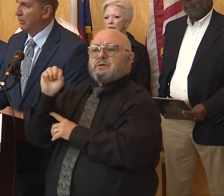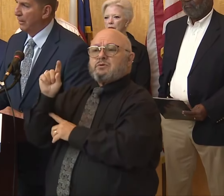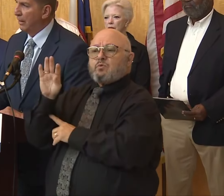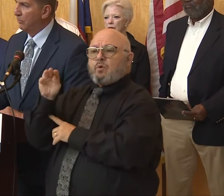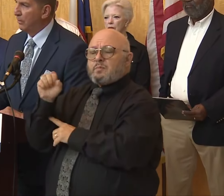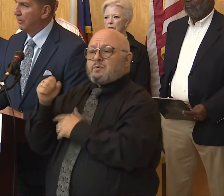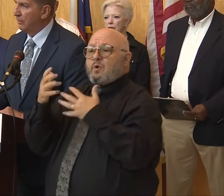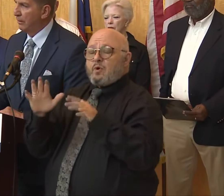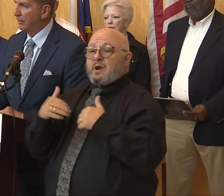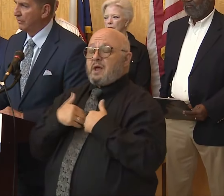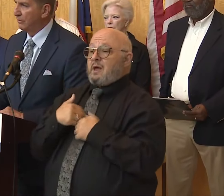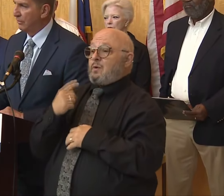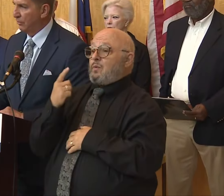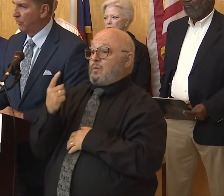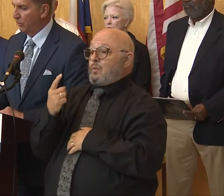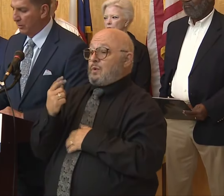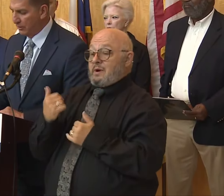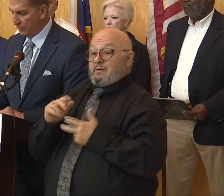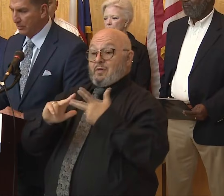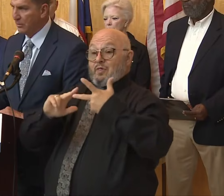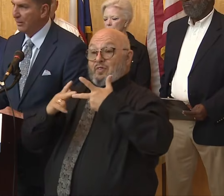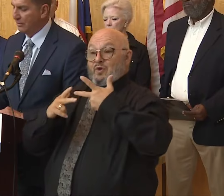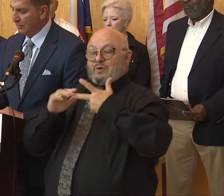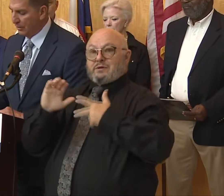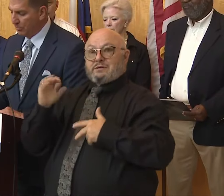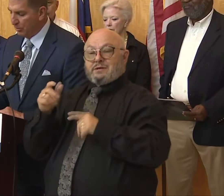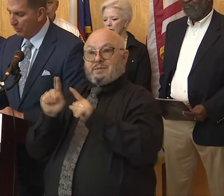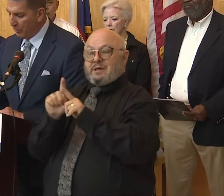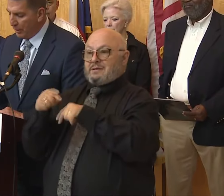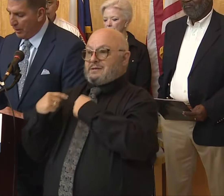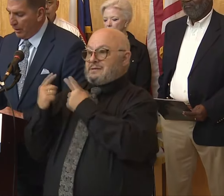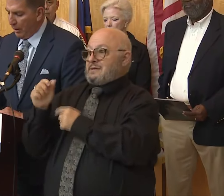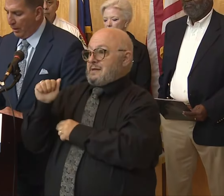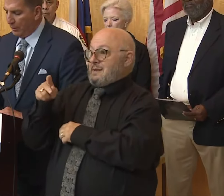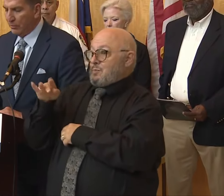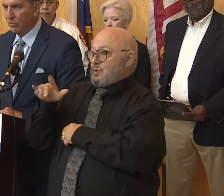know, we already had one. This is our third one, it seems like, since April.